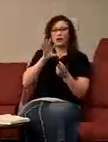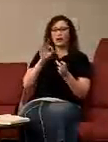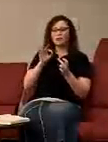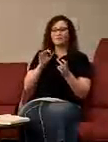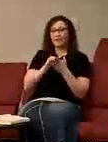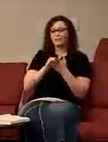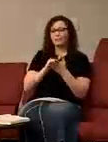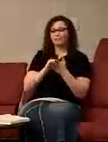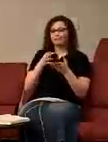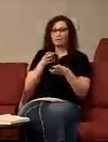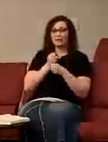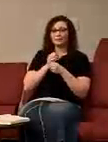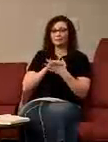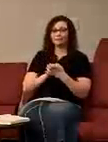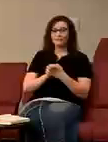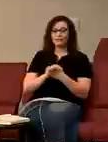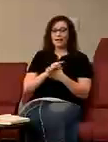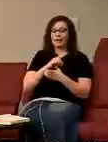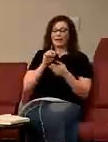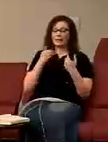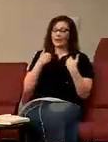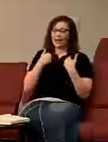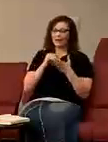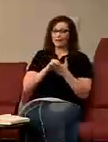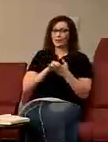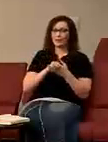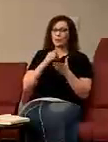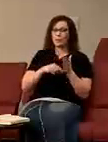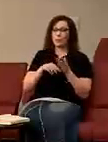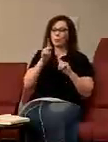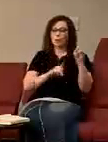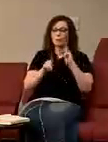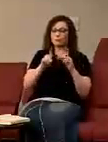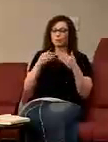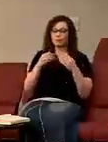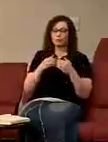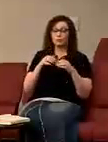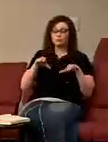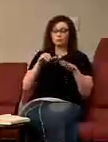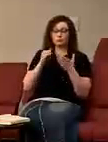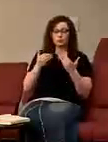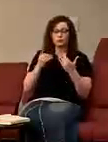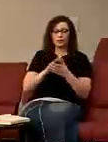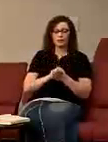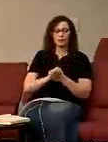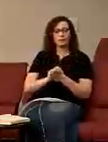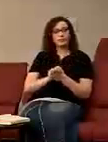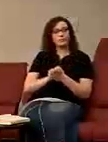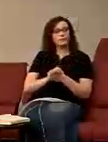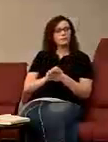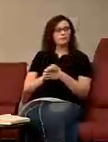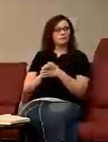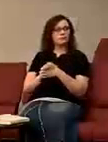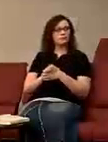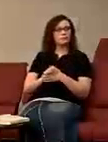so they're going to have that. So what people do now is to get a really good dog is they'll breed two, like